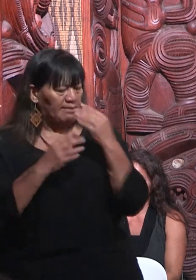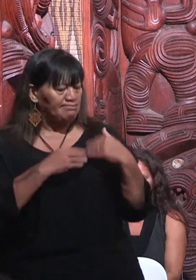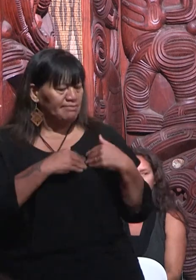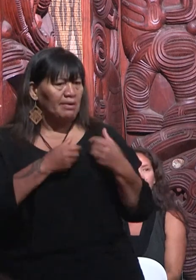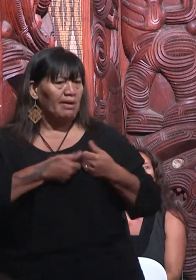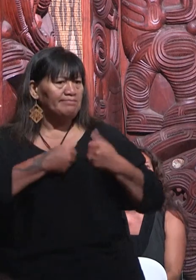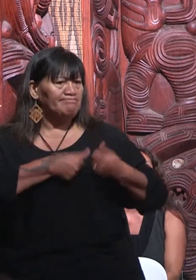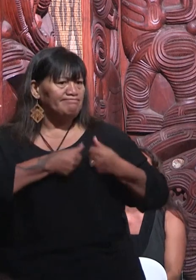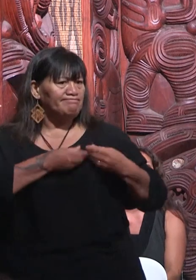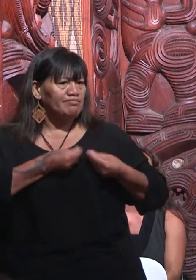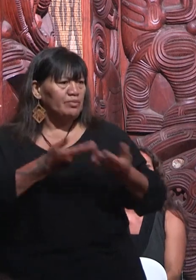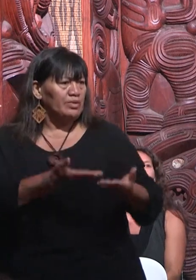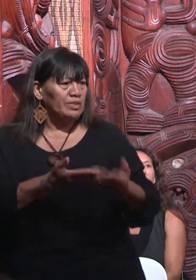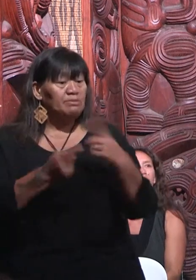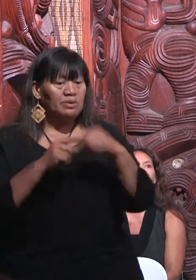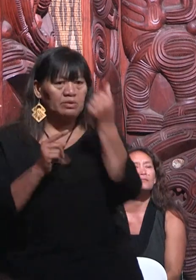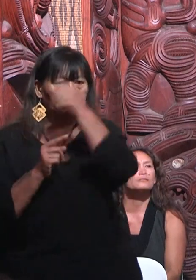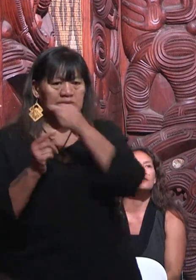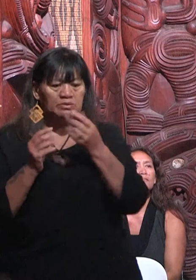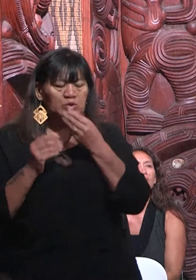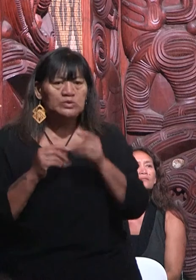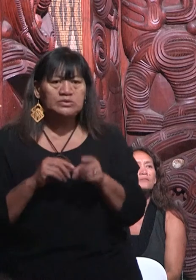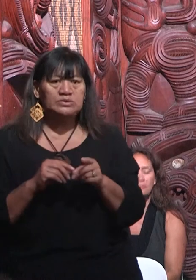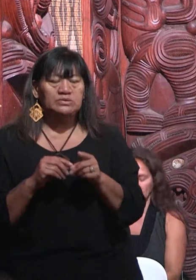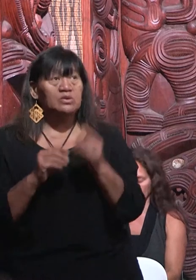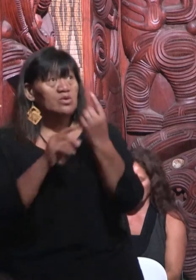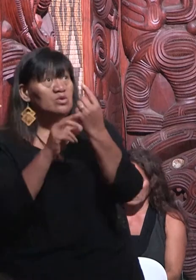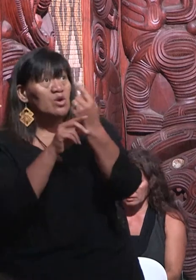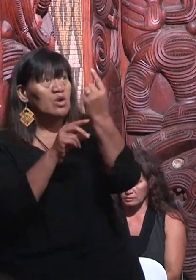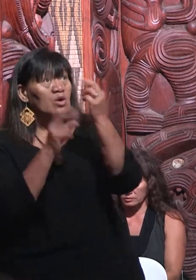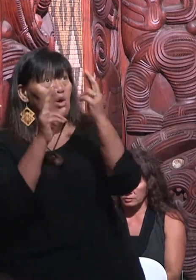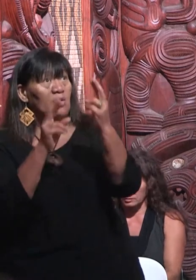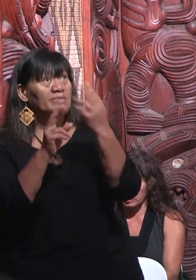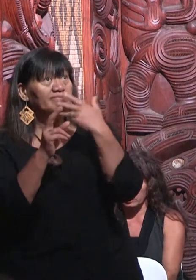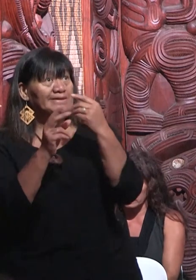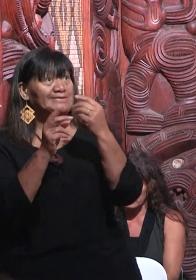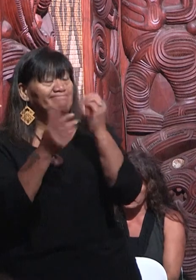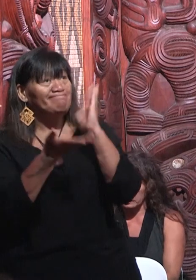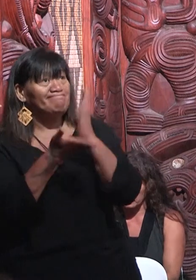compassionately, and wisely. God of hope,